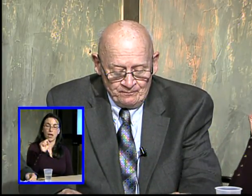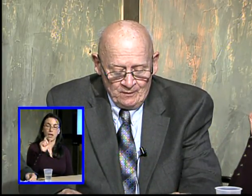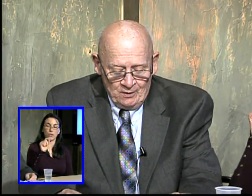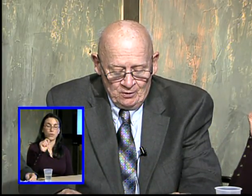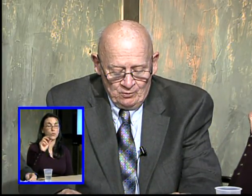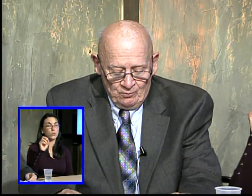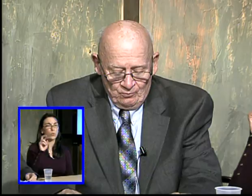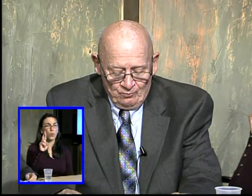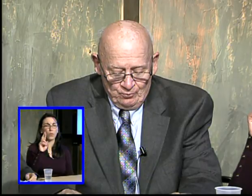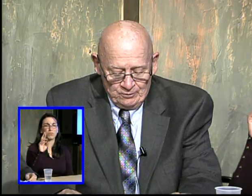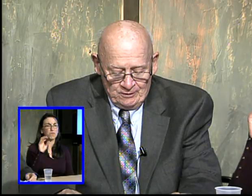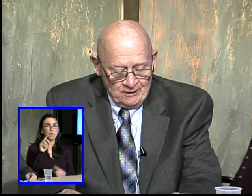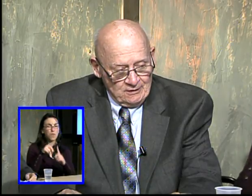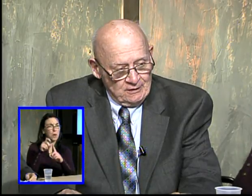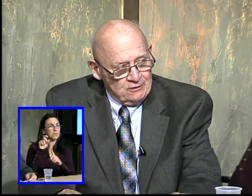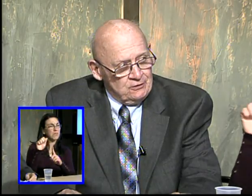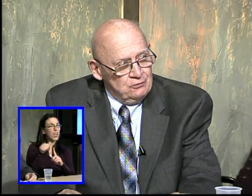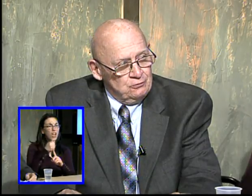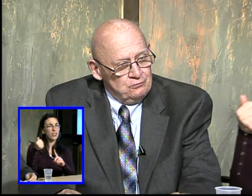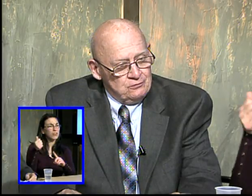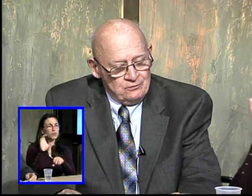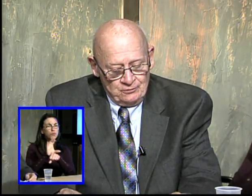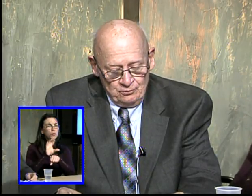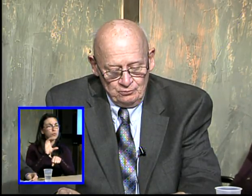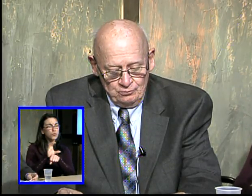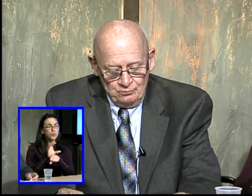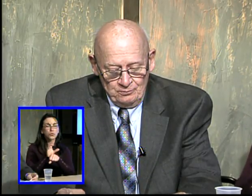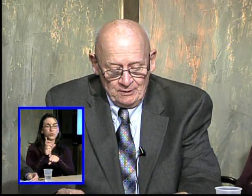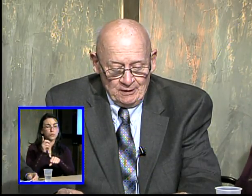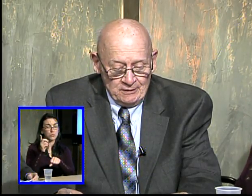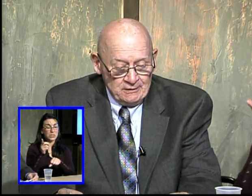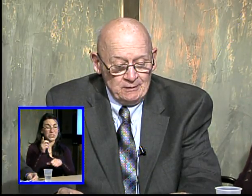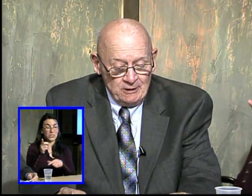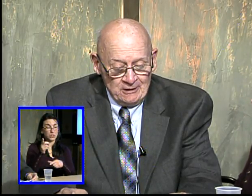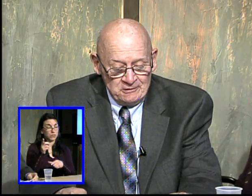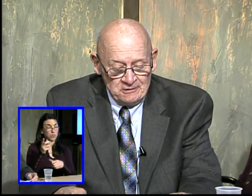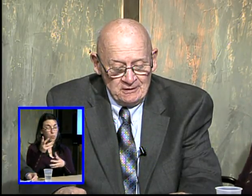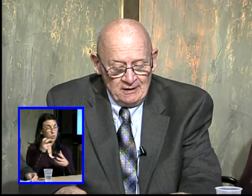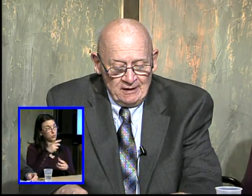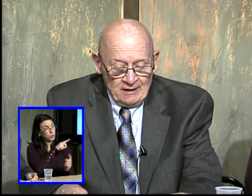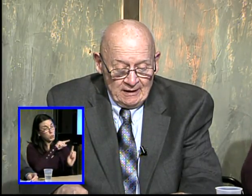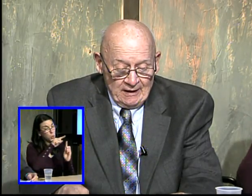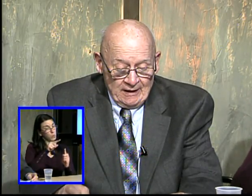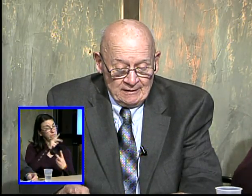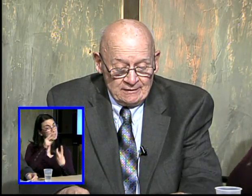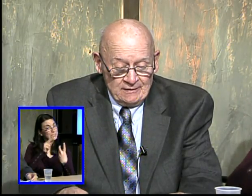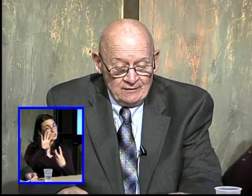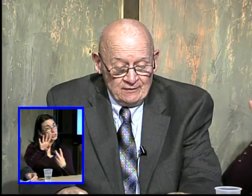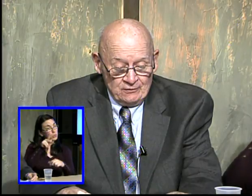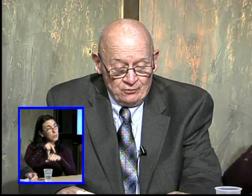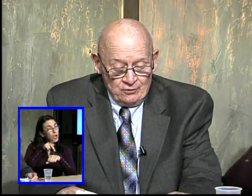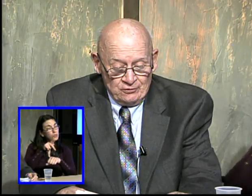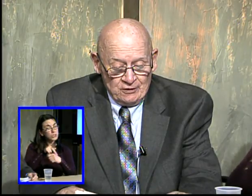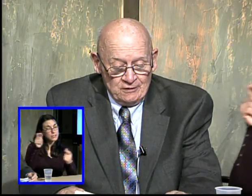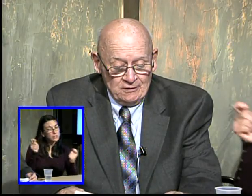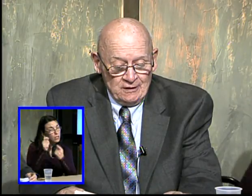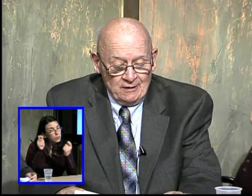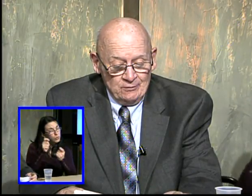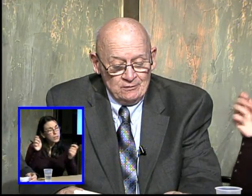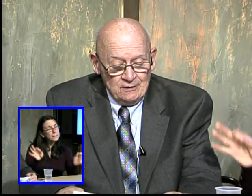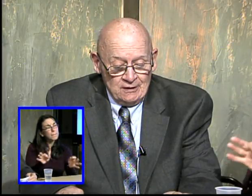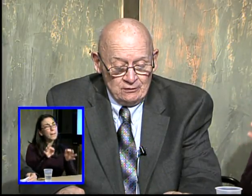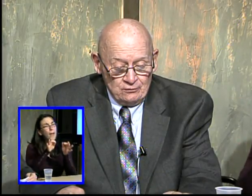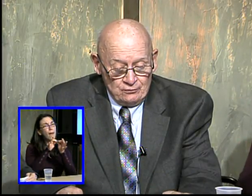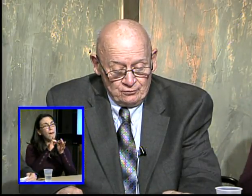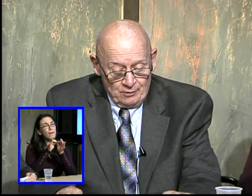church would like you to say Mass at the church and